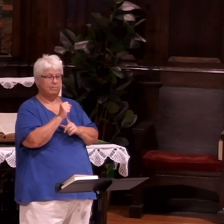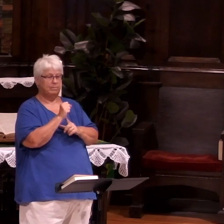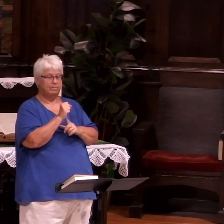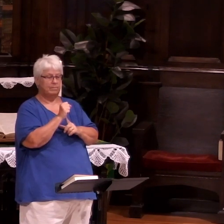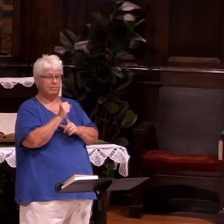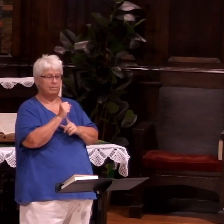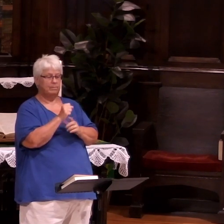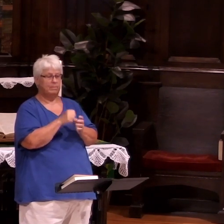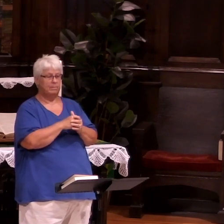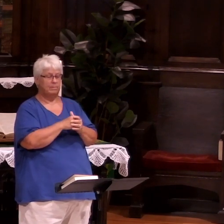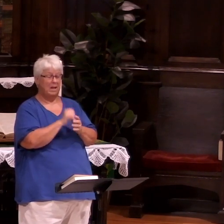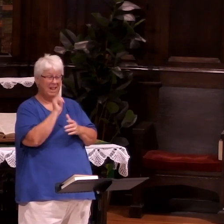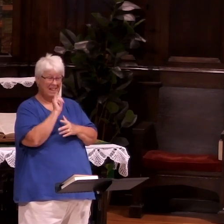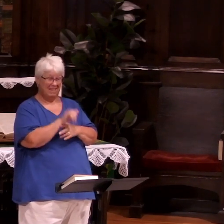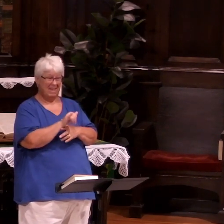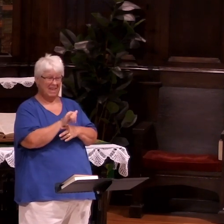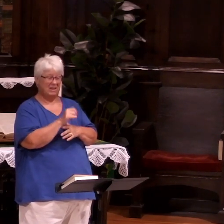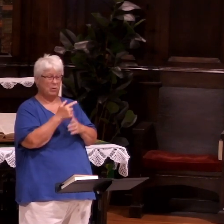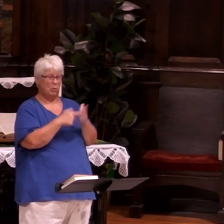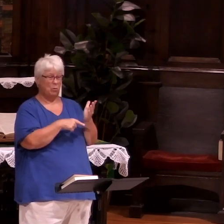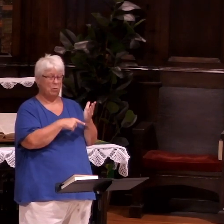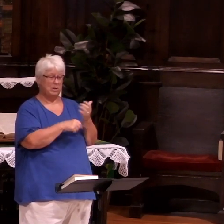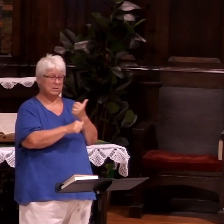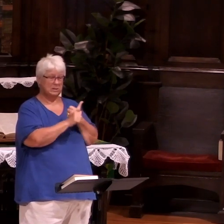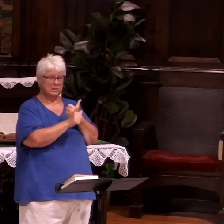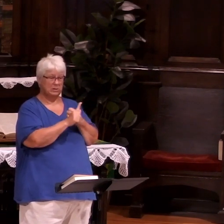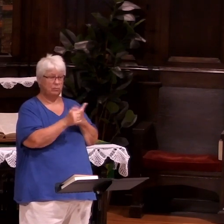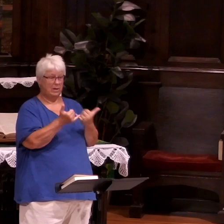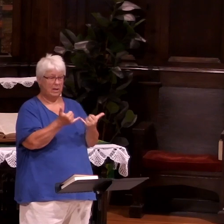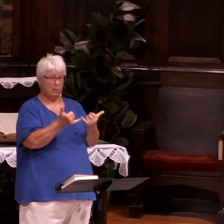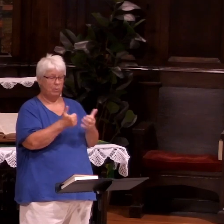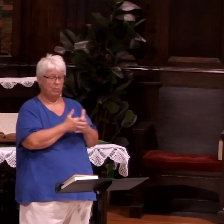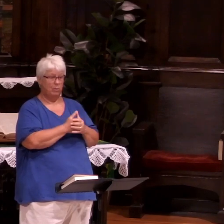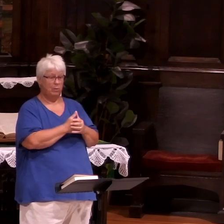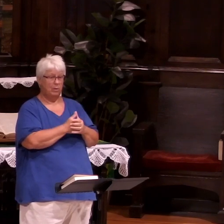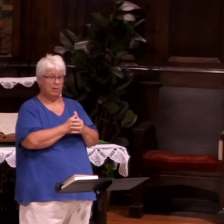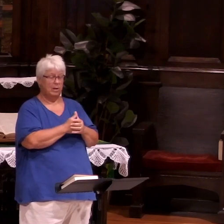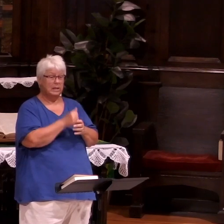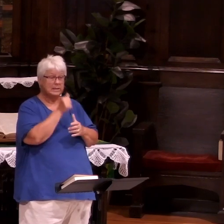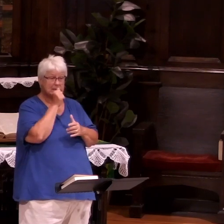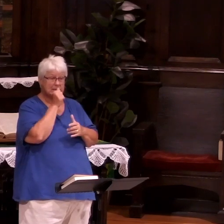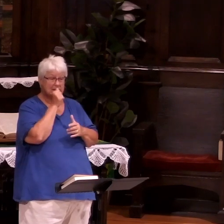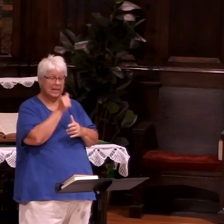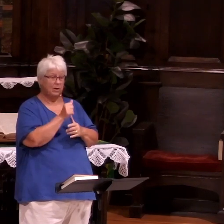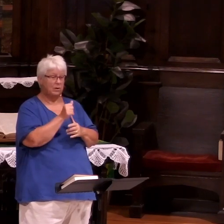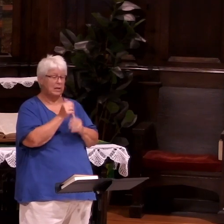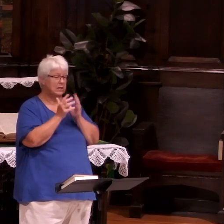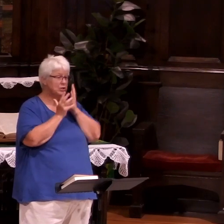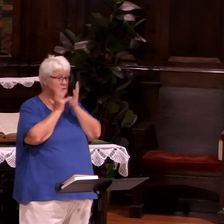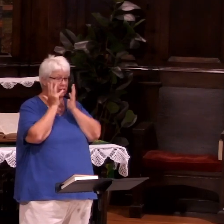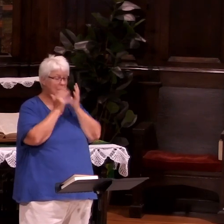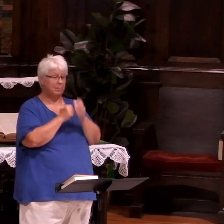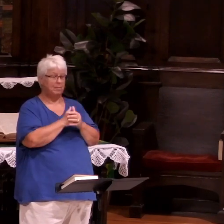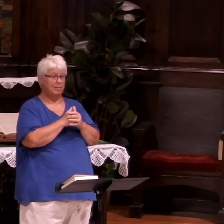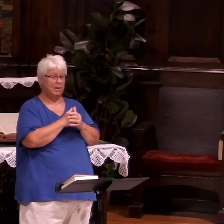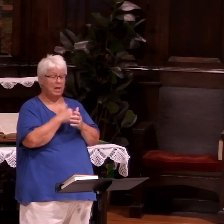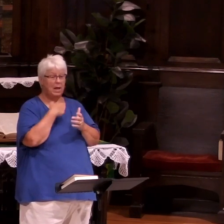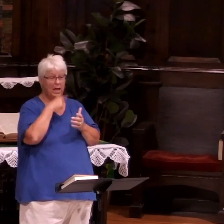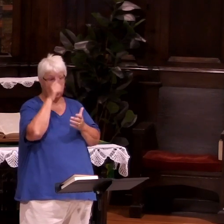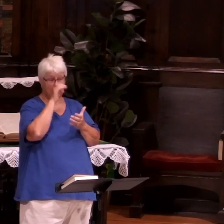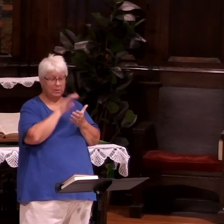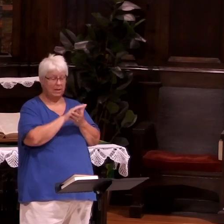extinguished. That is what's at stake here. Secrets and shame, I believe,